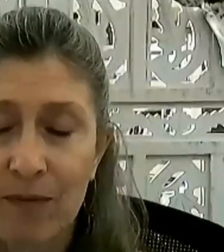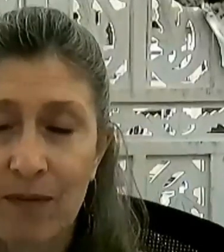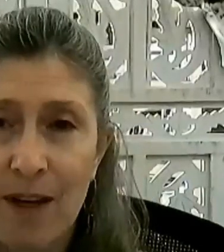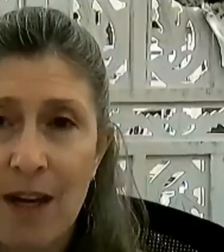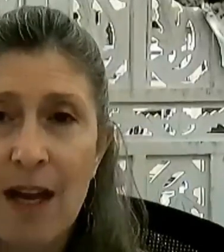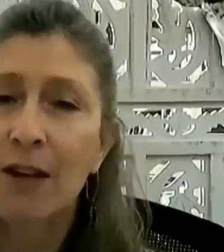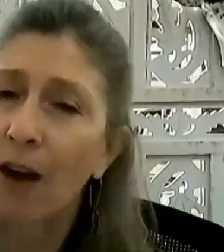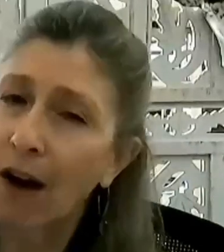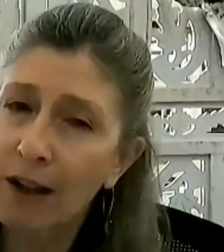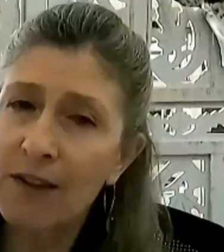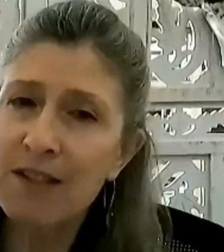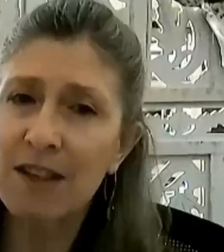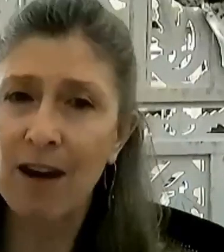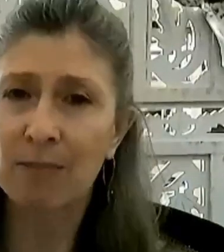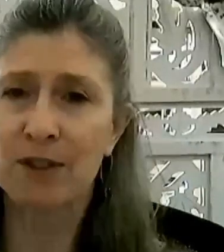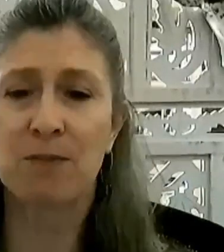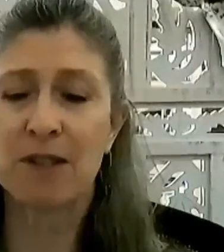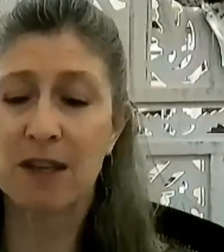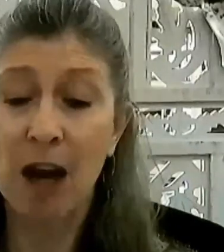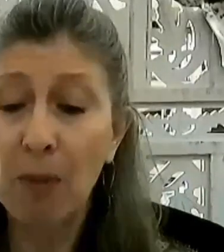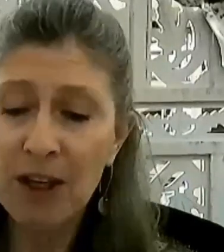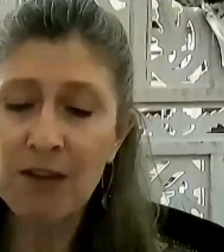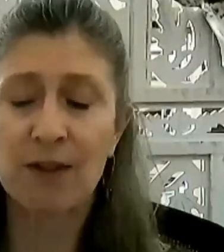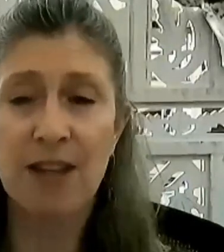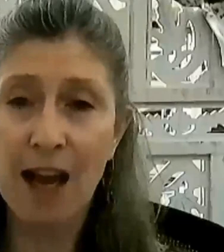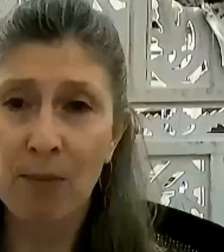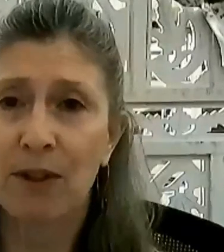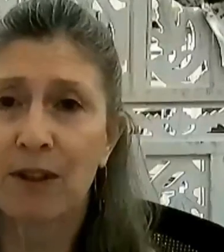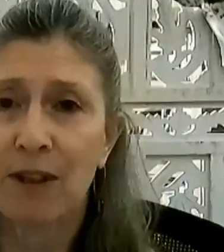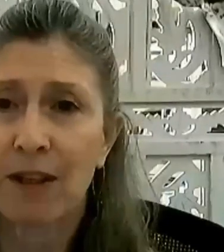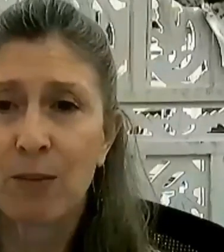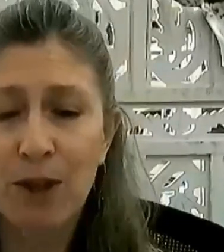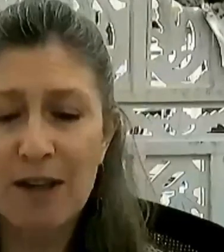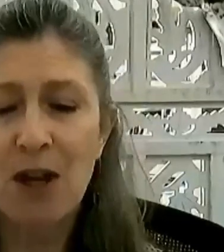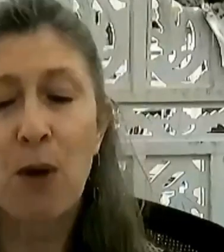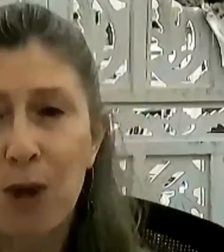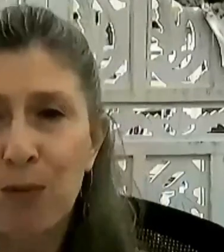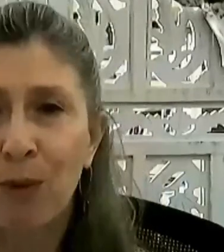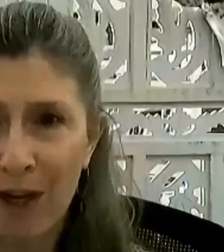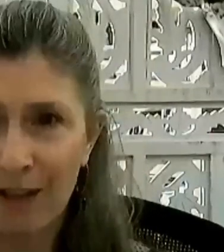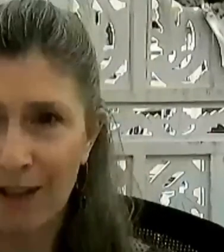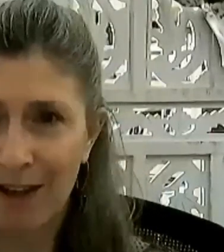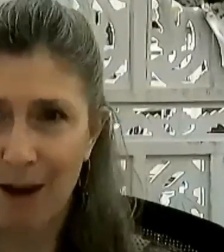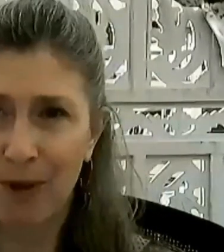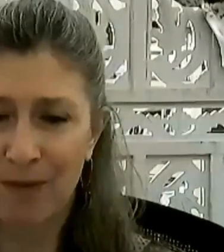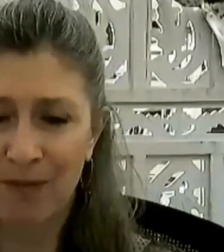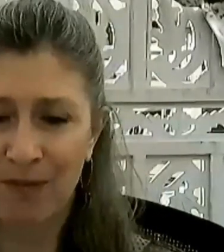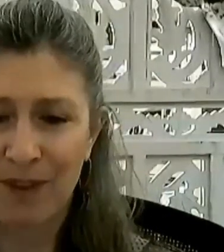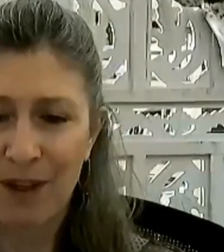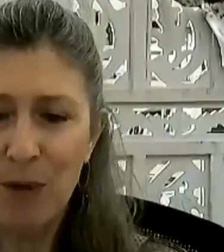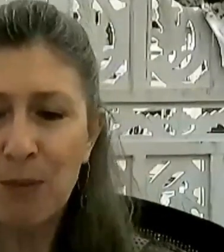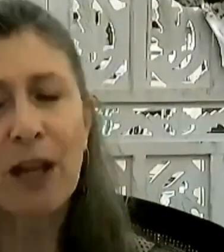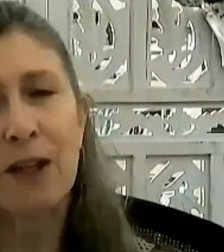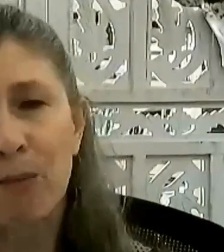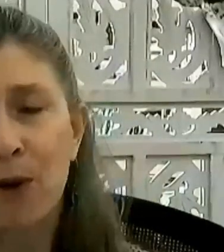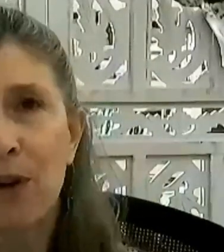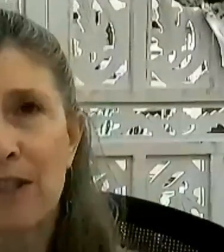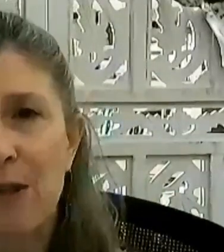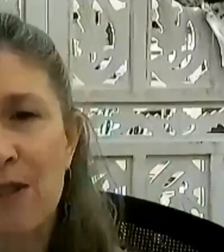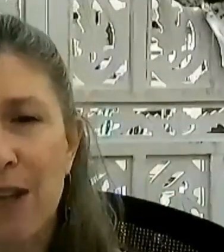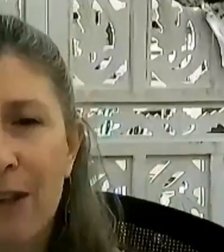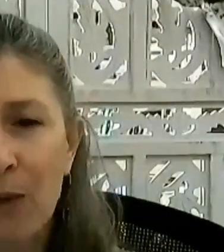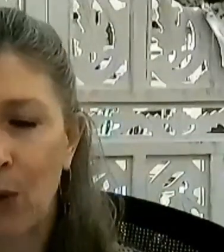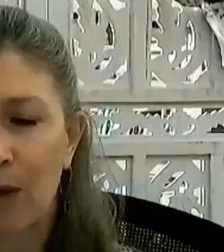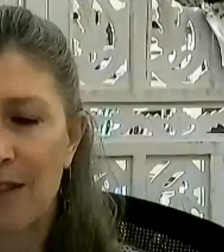California. And all of these accomplishments and upheavals happened because people made it happen. People like